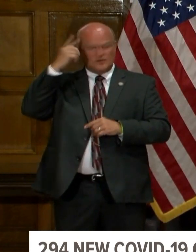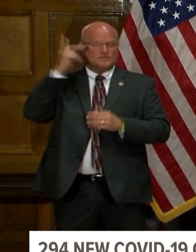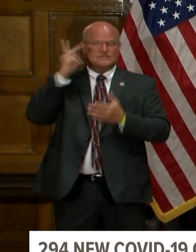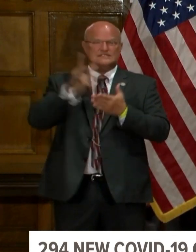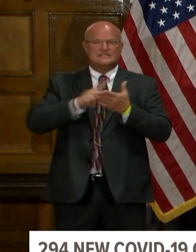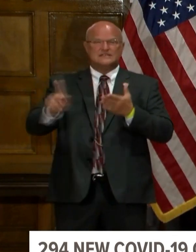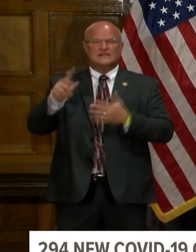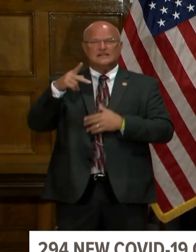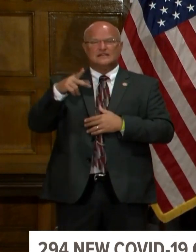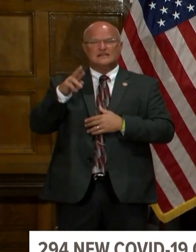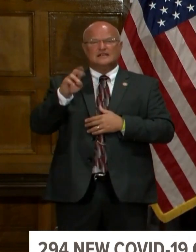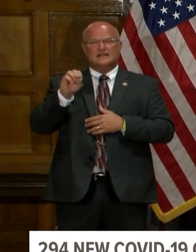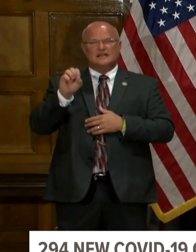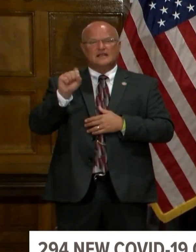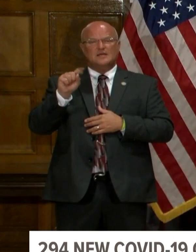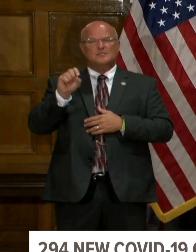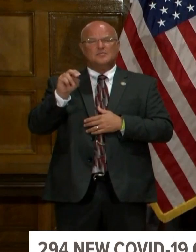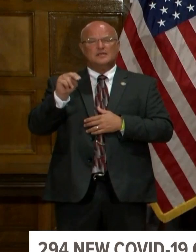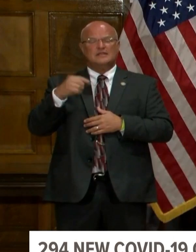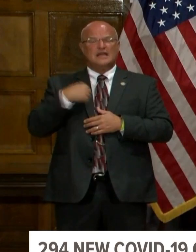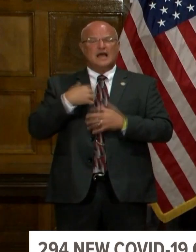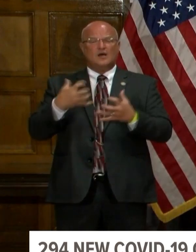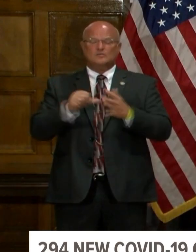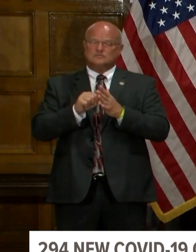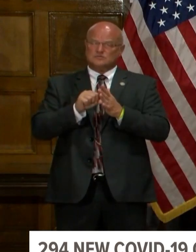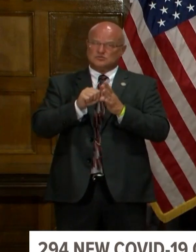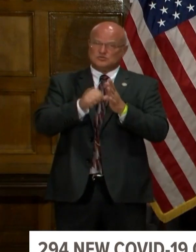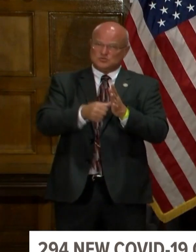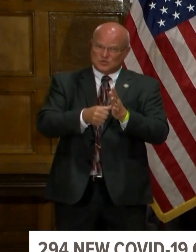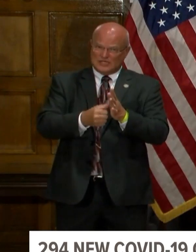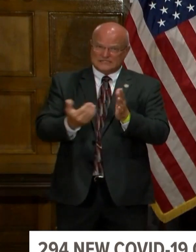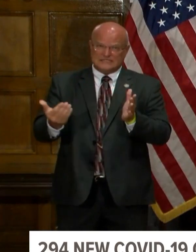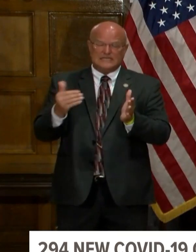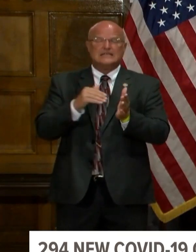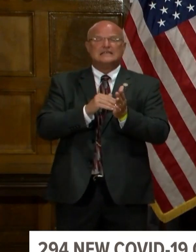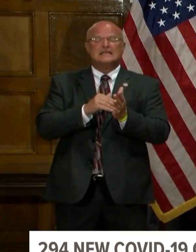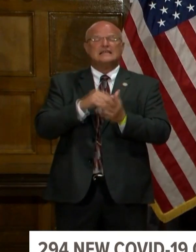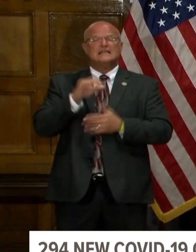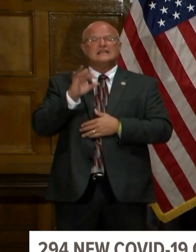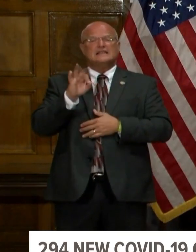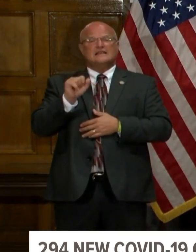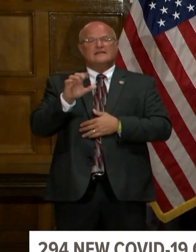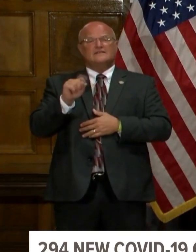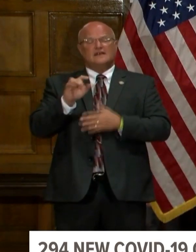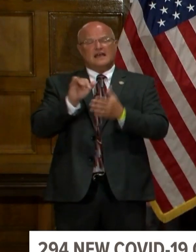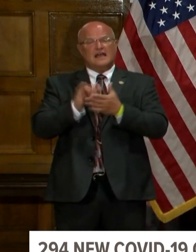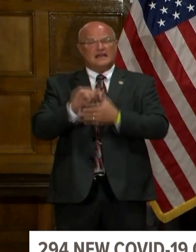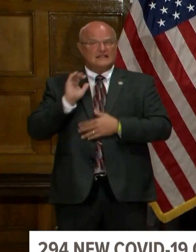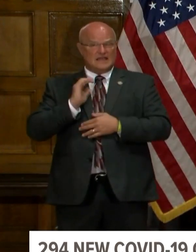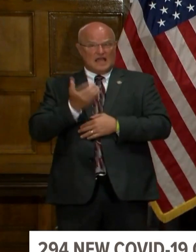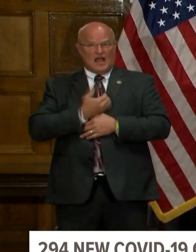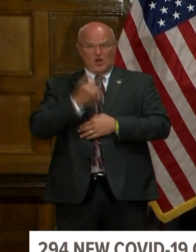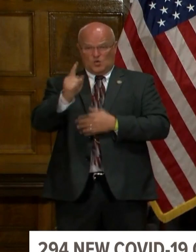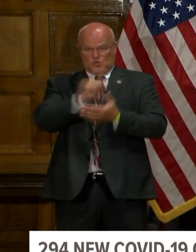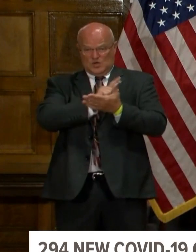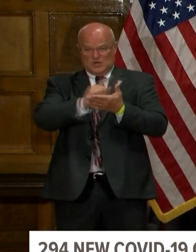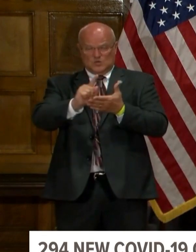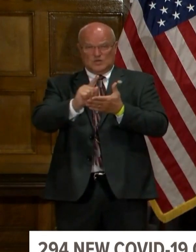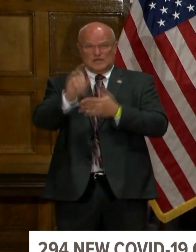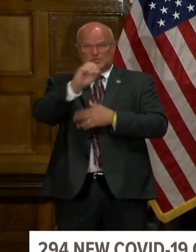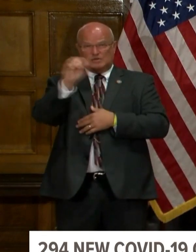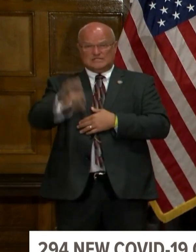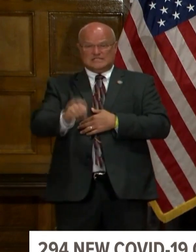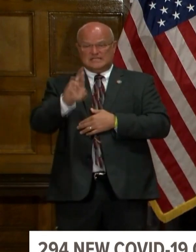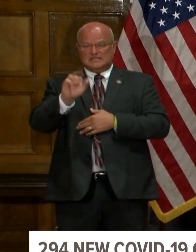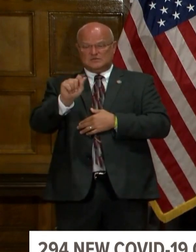Secretary Preston, I want to stress the fact that our 1 week percentage